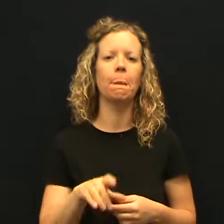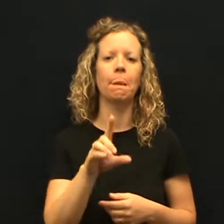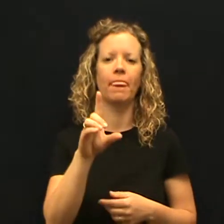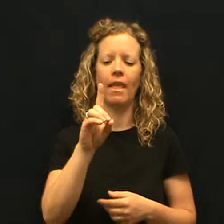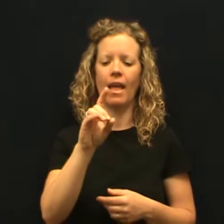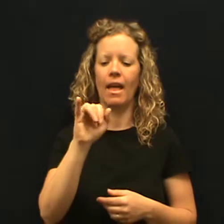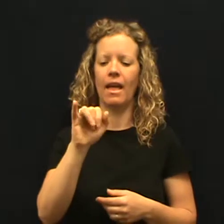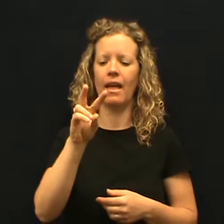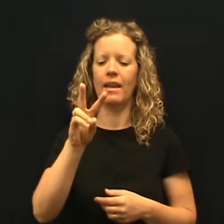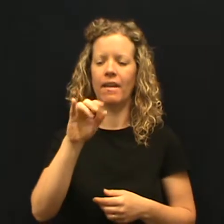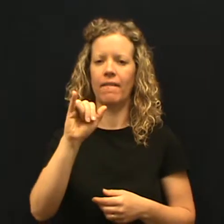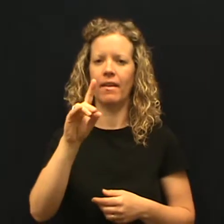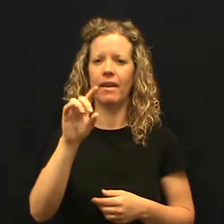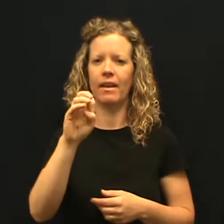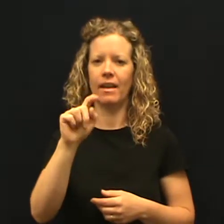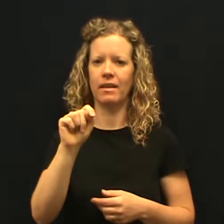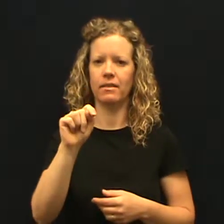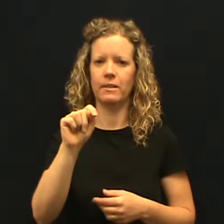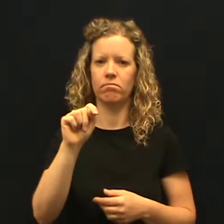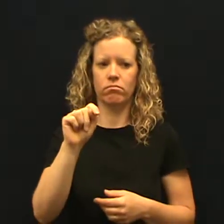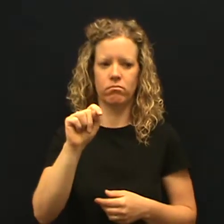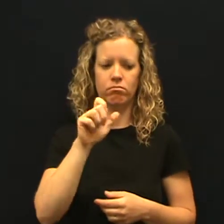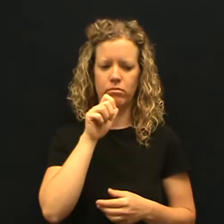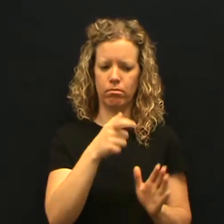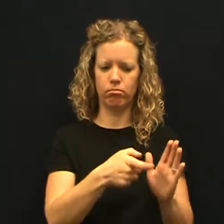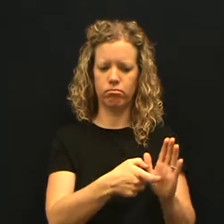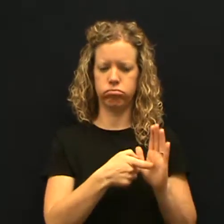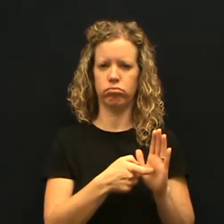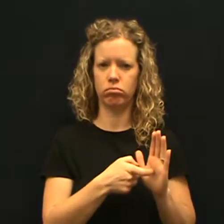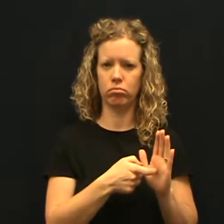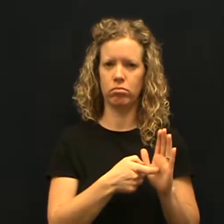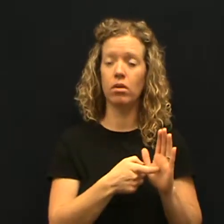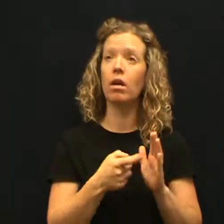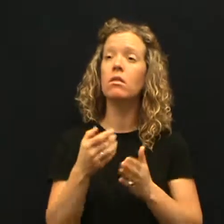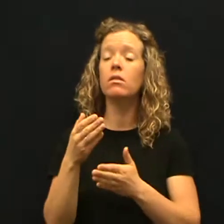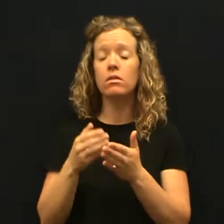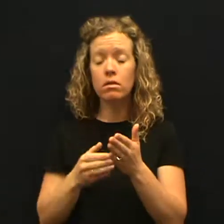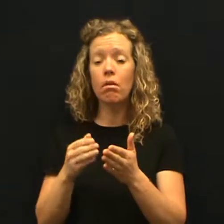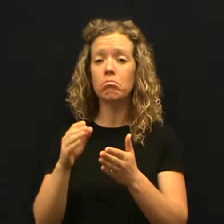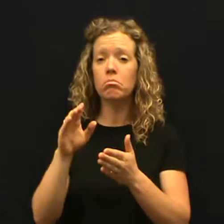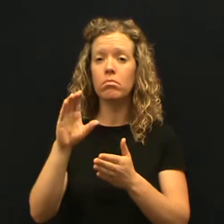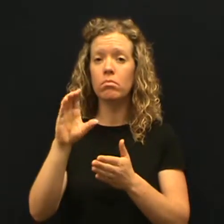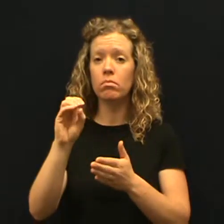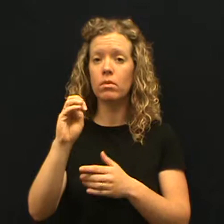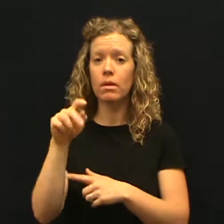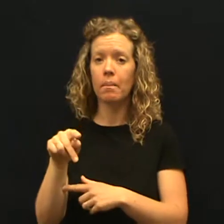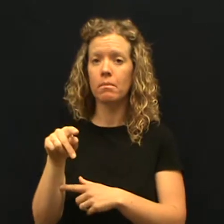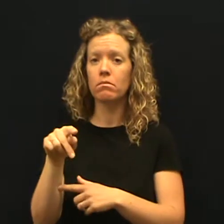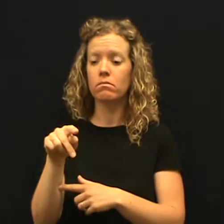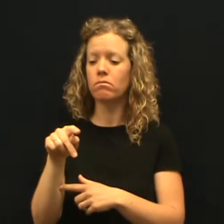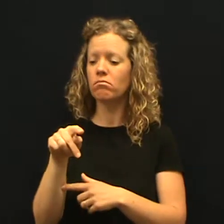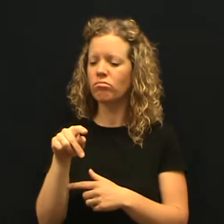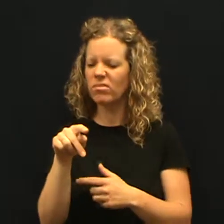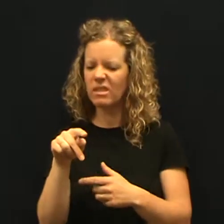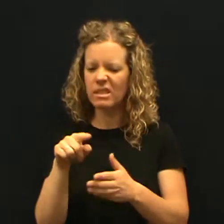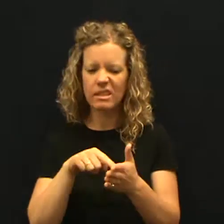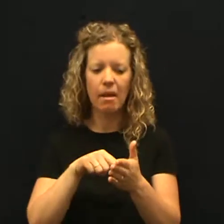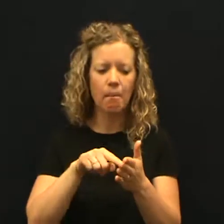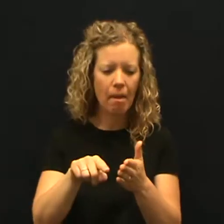corporation does not have to pay dividends. Some companies elect to pay dividends. Other companies elect to reinvest